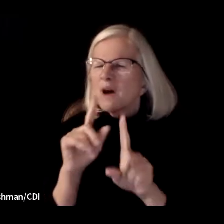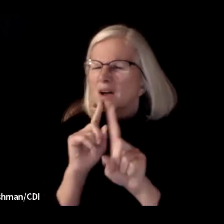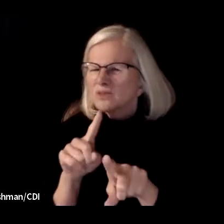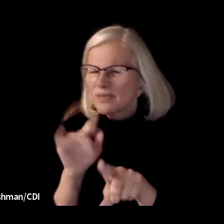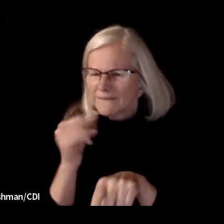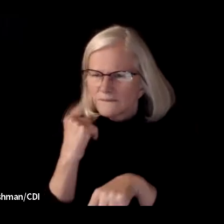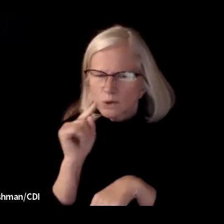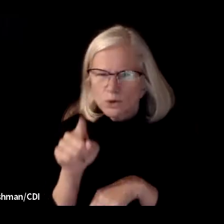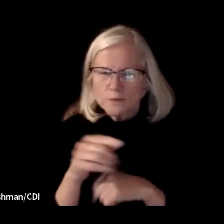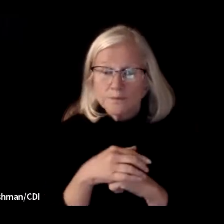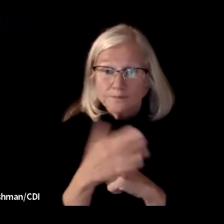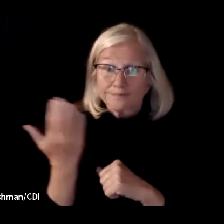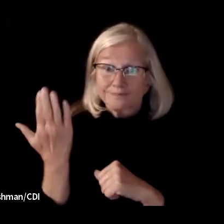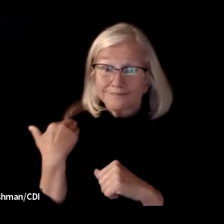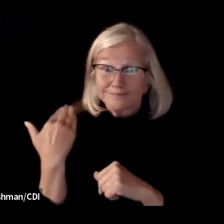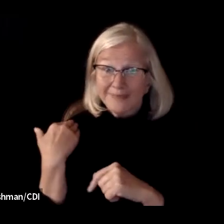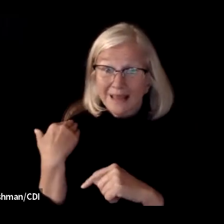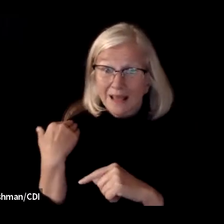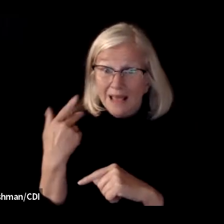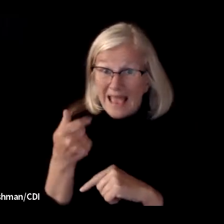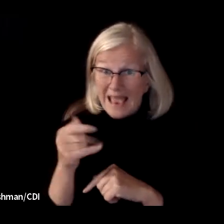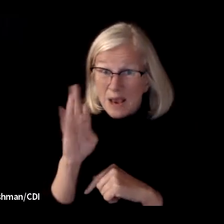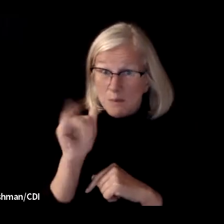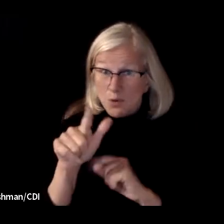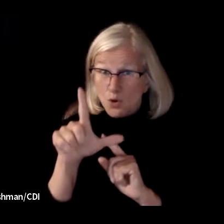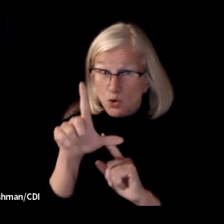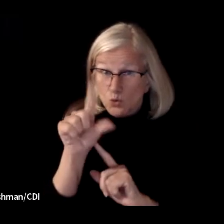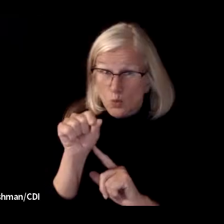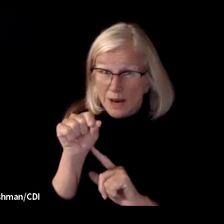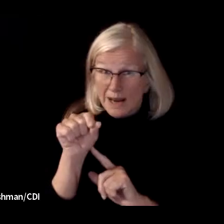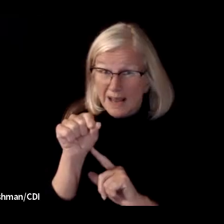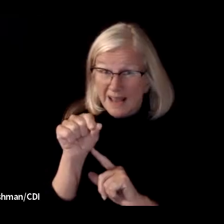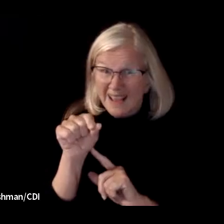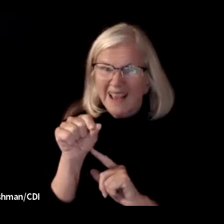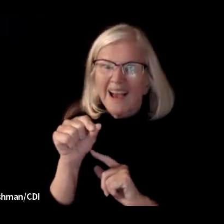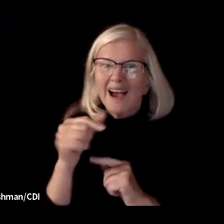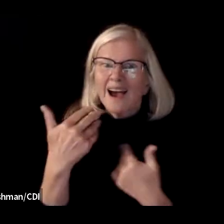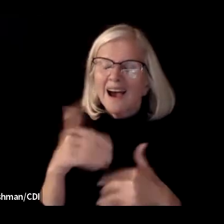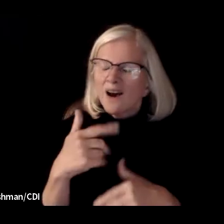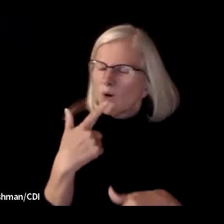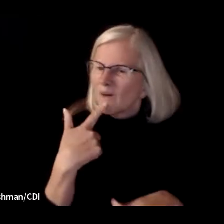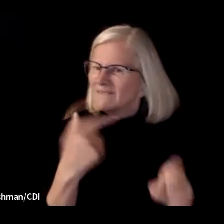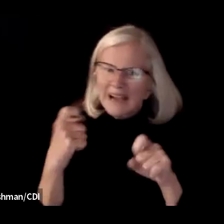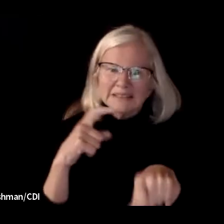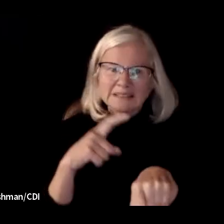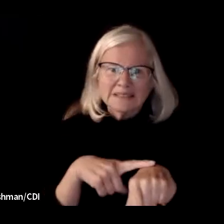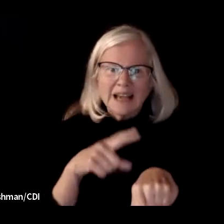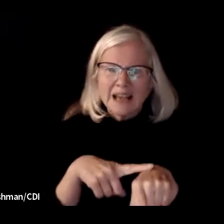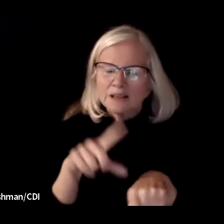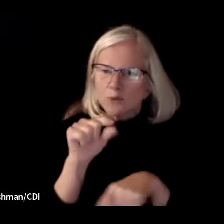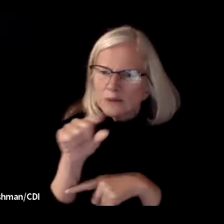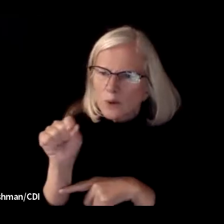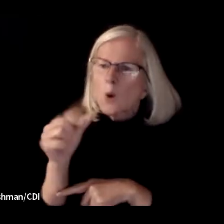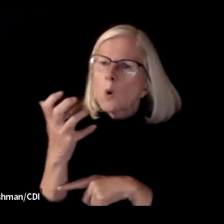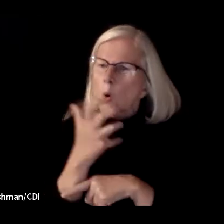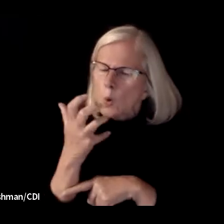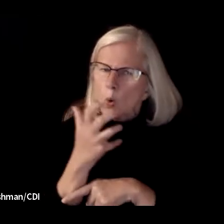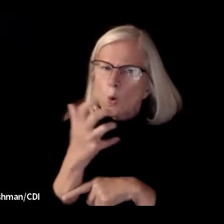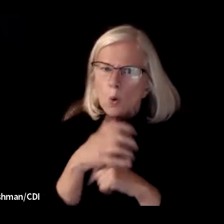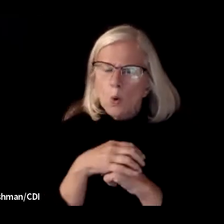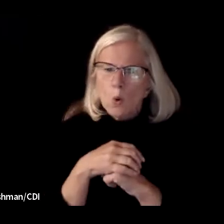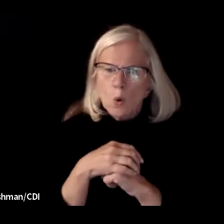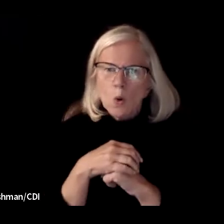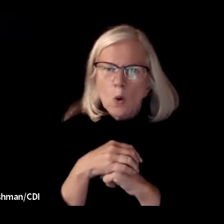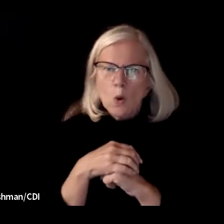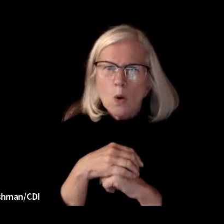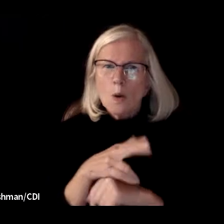in April of it feels like 100 years ago, 2020, sort of shut the hospitals down, and